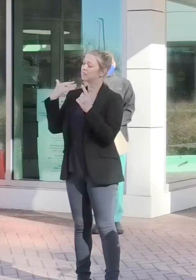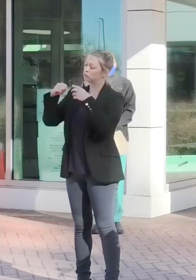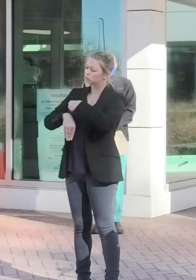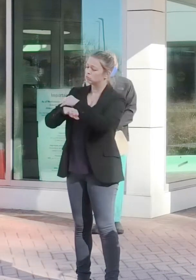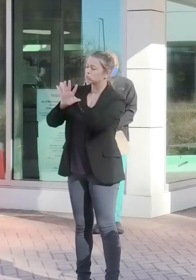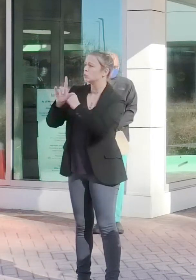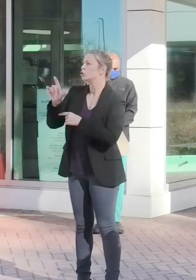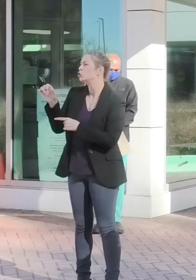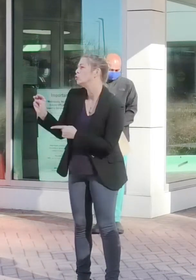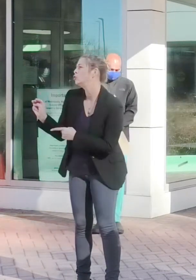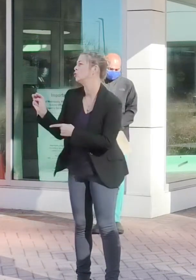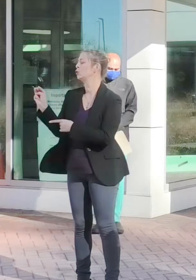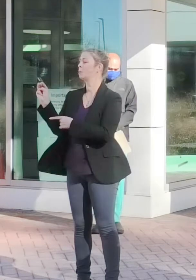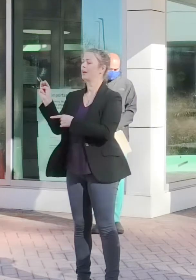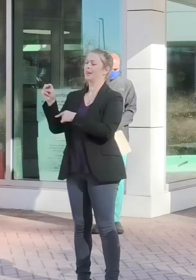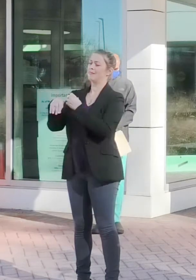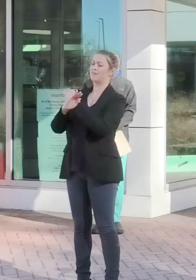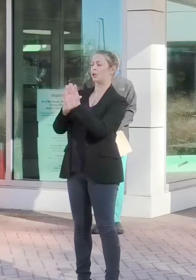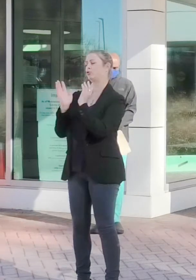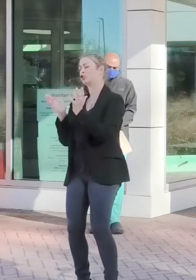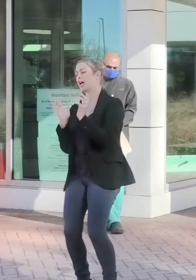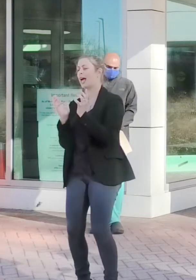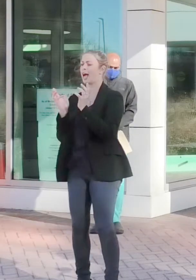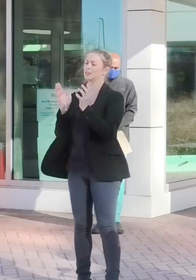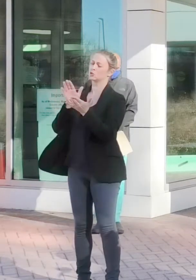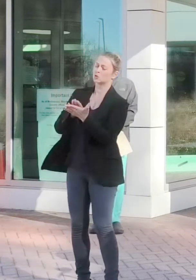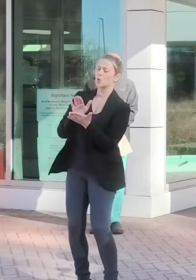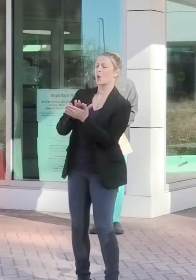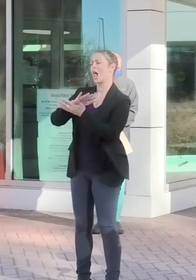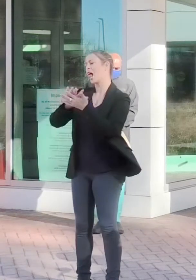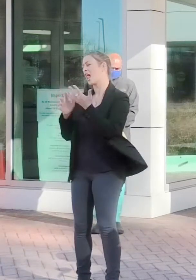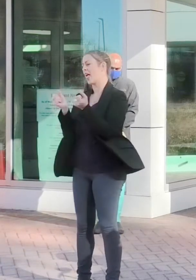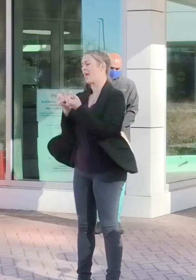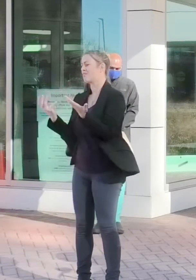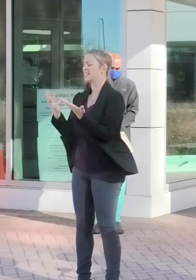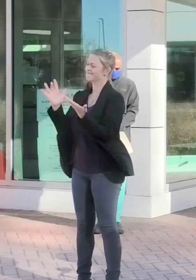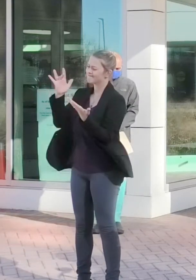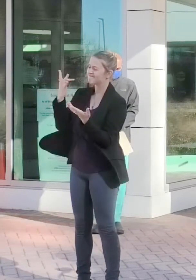we must all remember that we are not alone in this challenge.